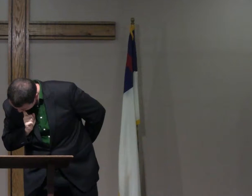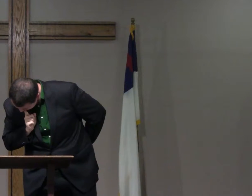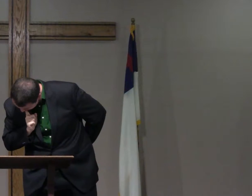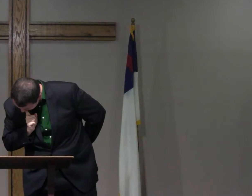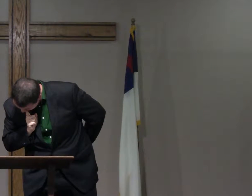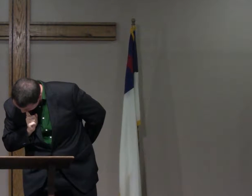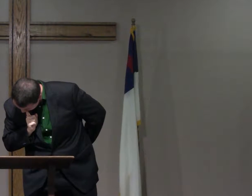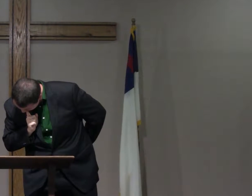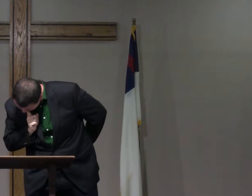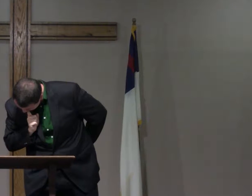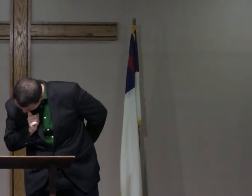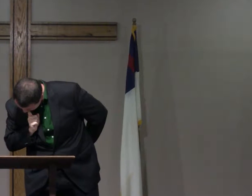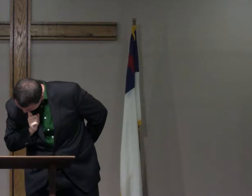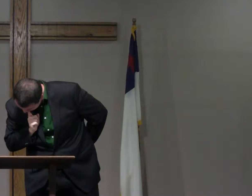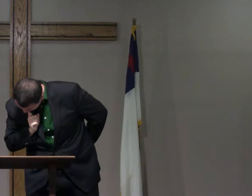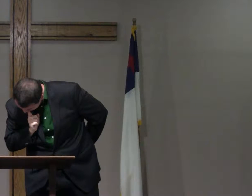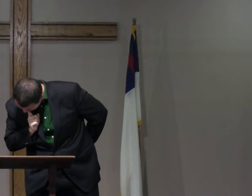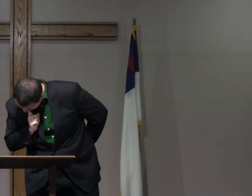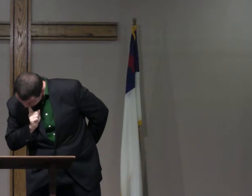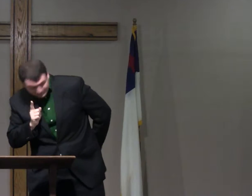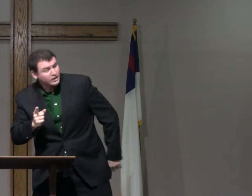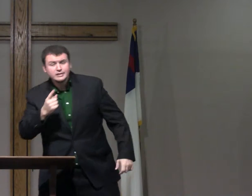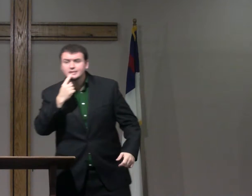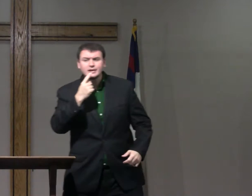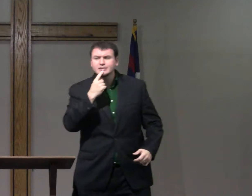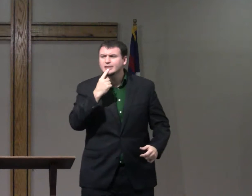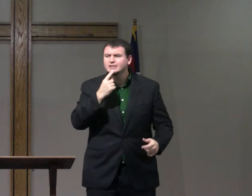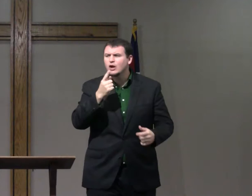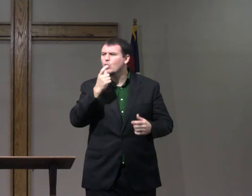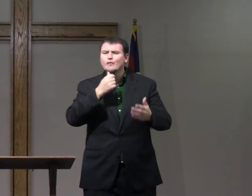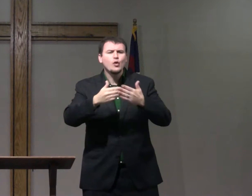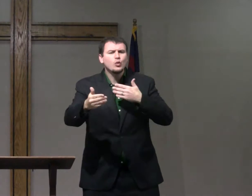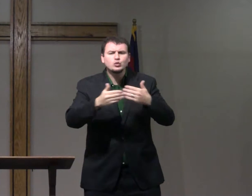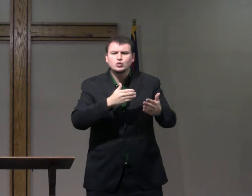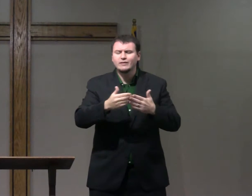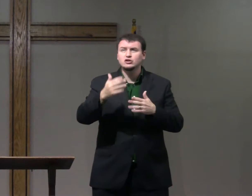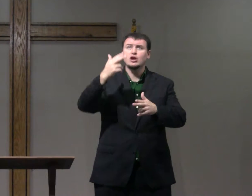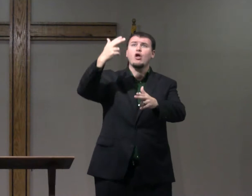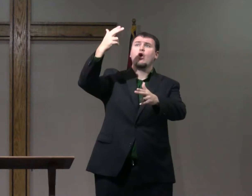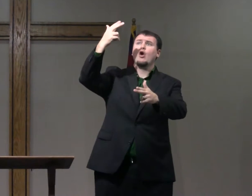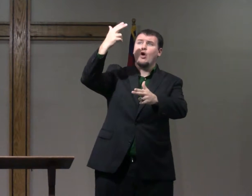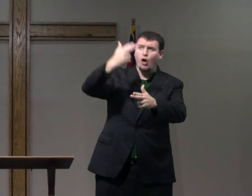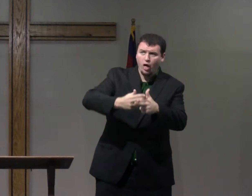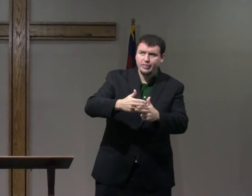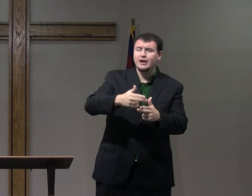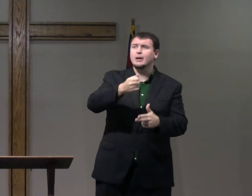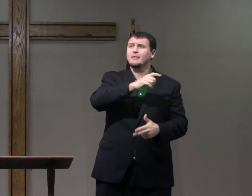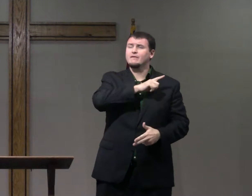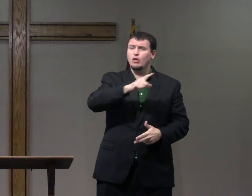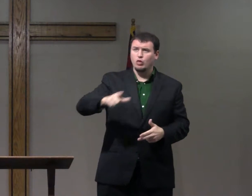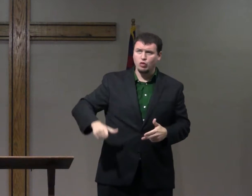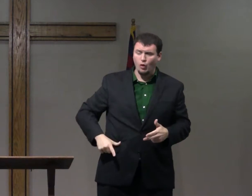and be baptized." It doesn't say, "Whosoever shall call on the name of the